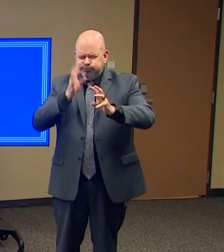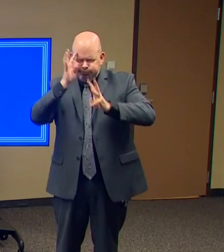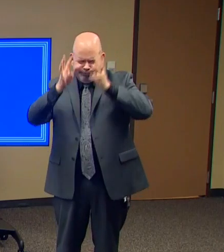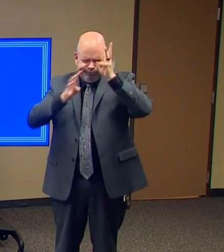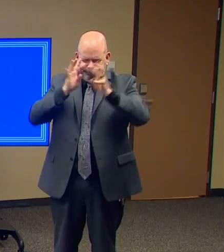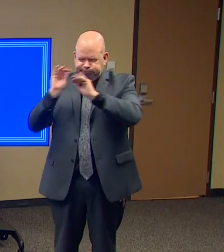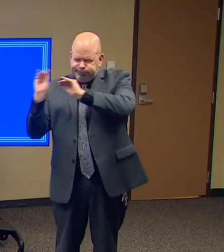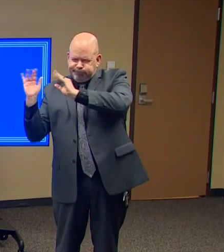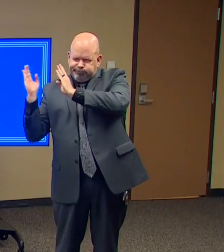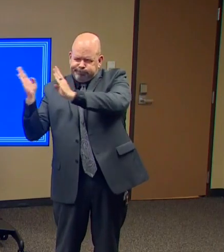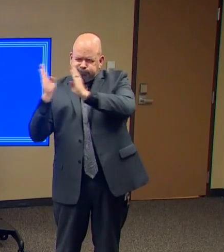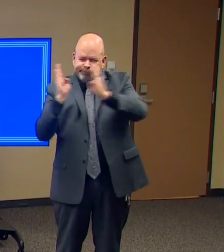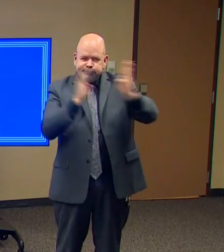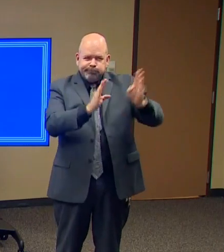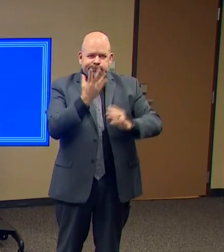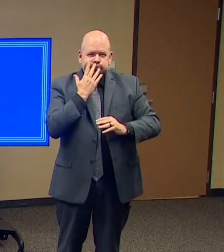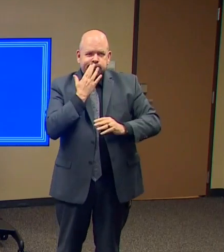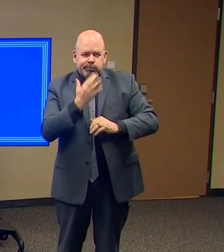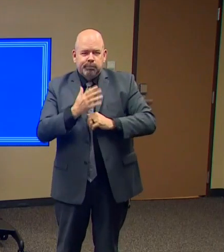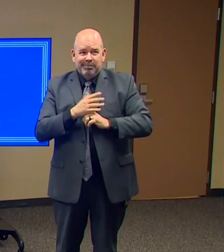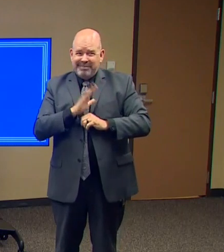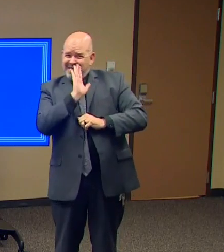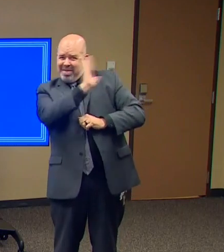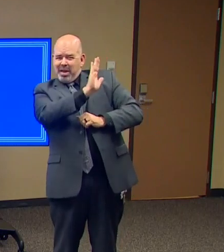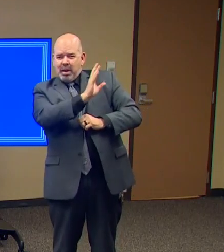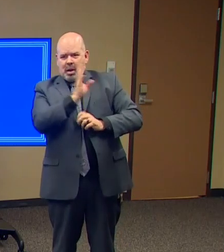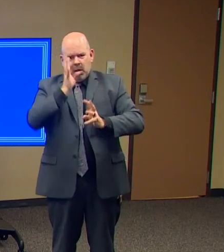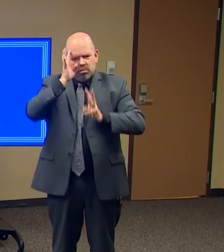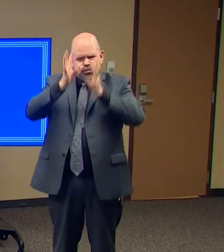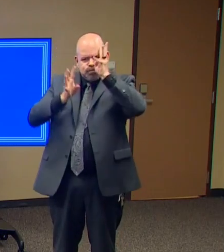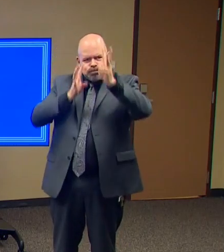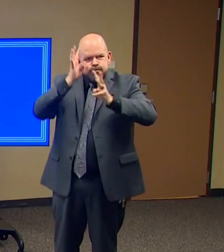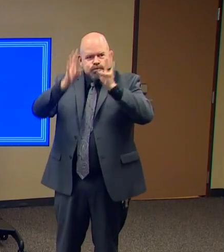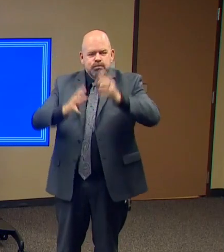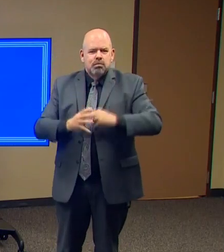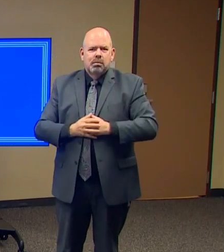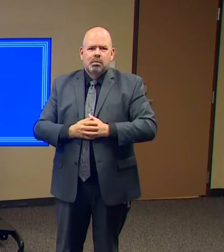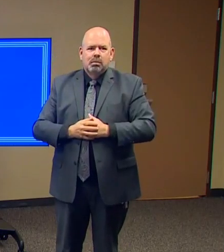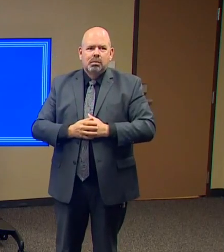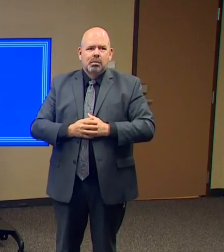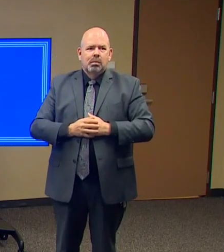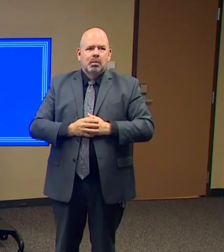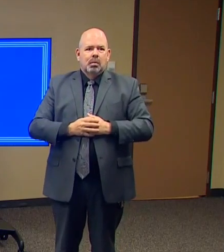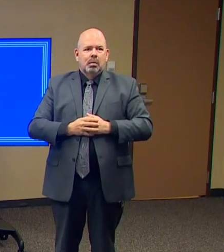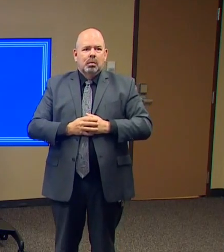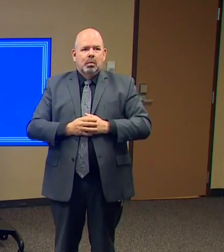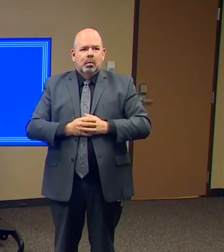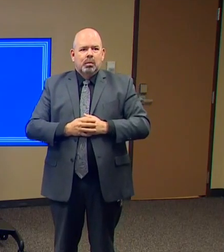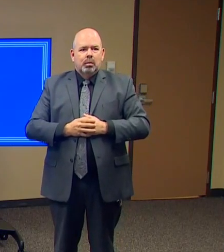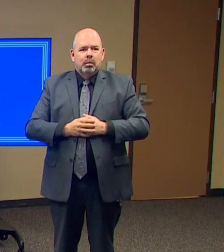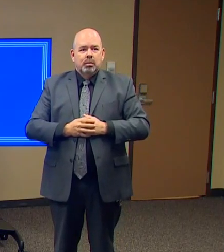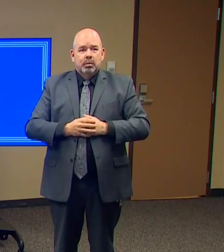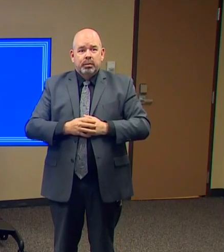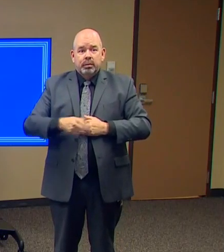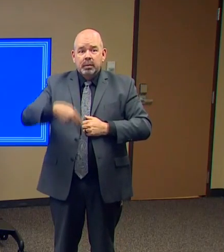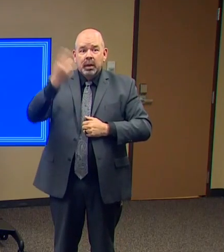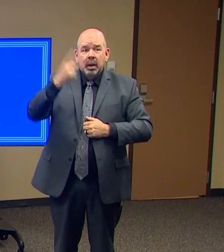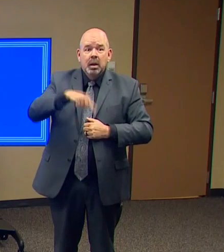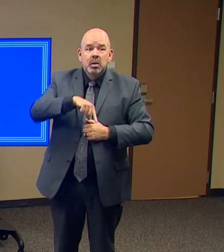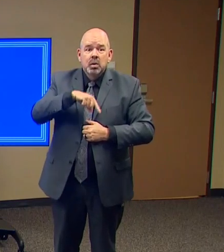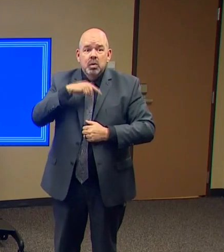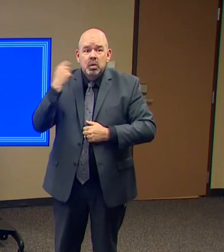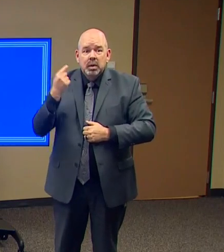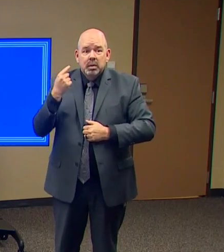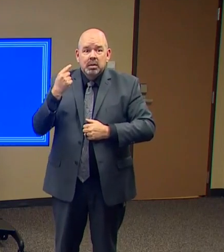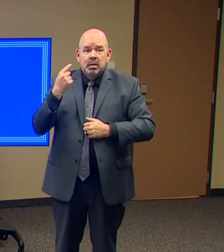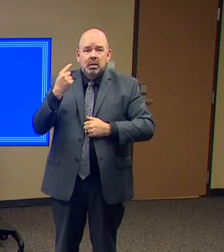and their caretakers, it means this. High-risk individuals should only travel for essential needs